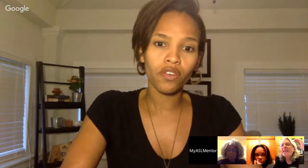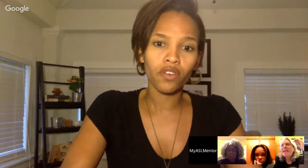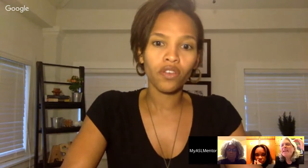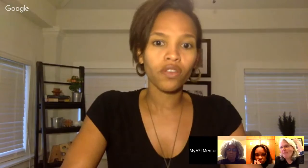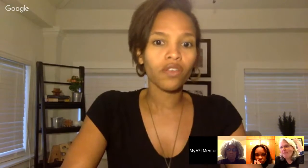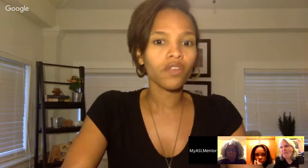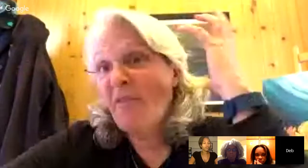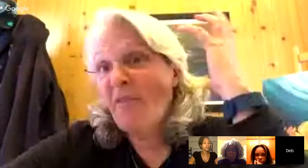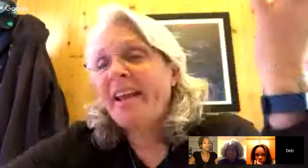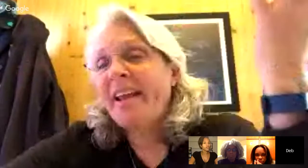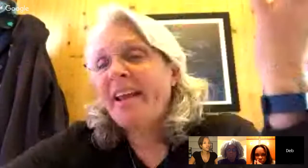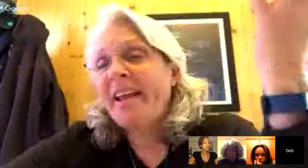Very in depth.